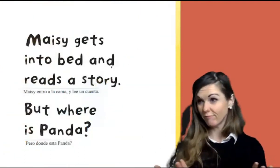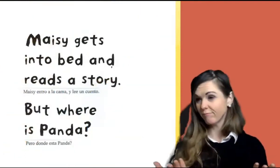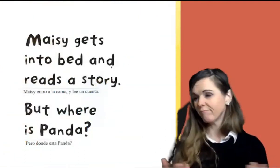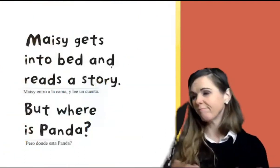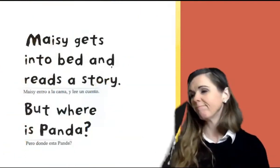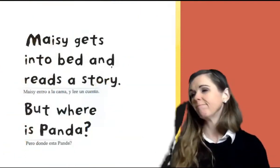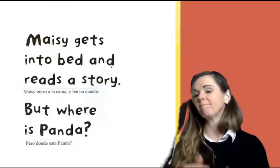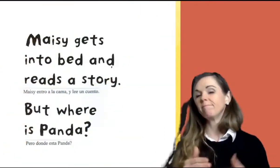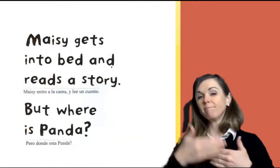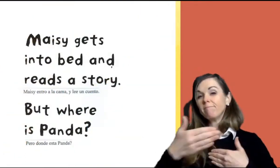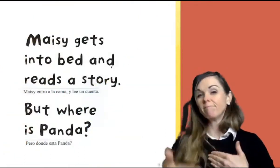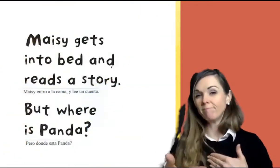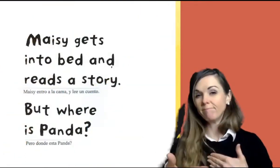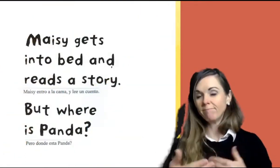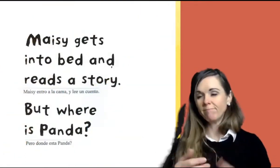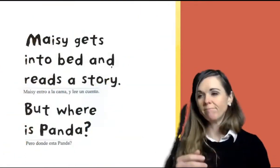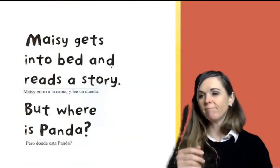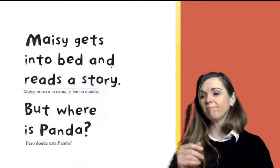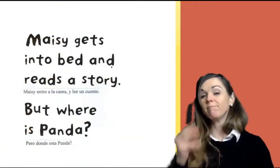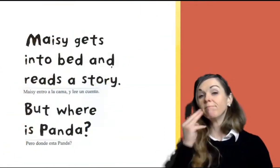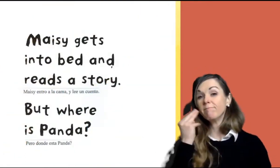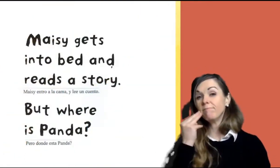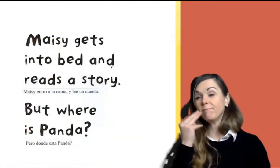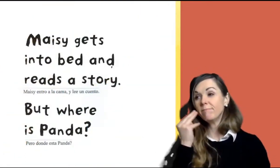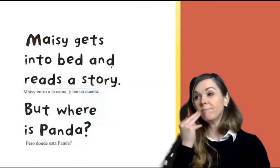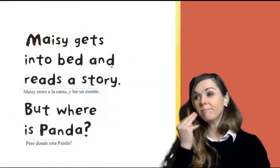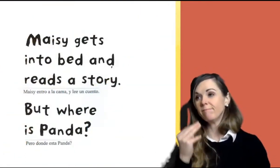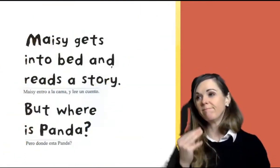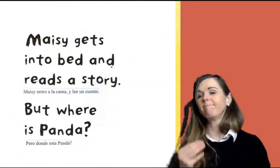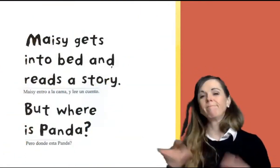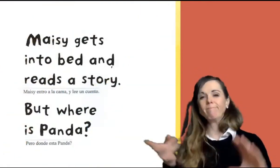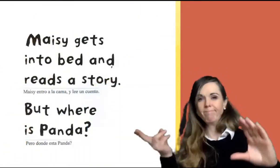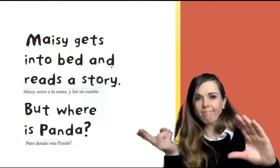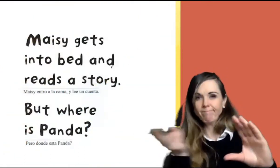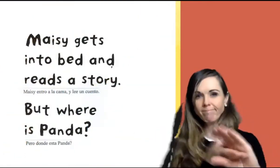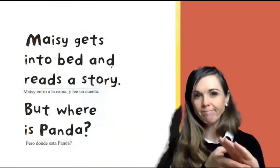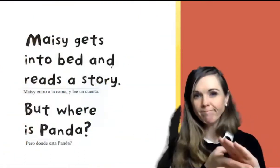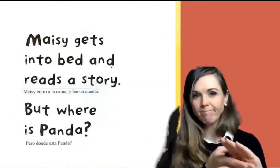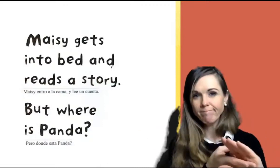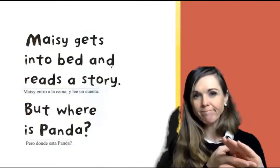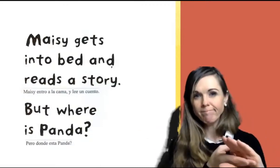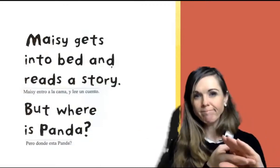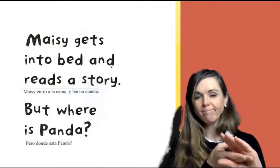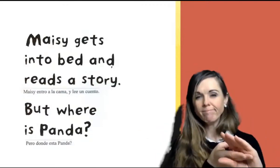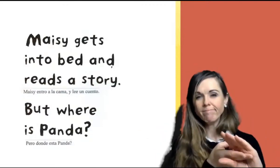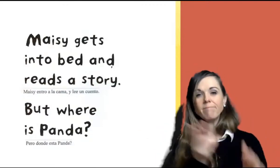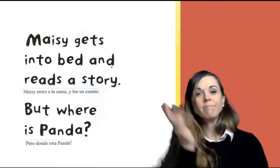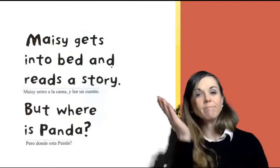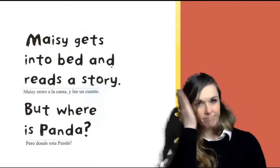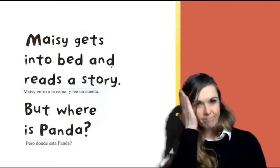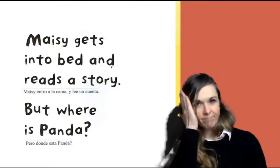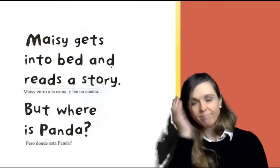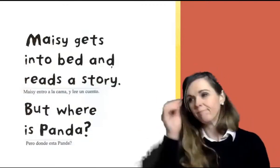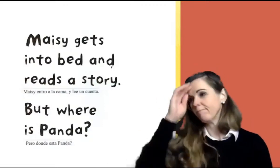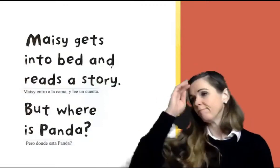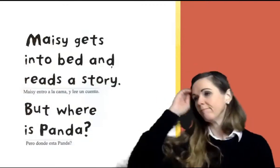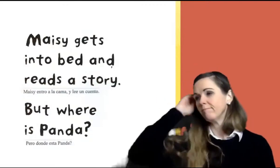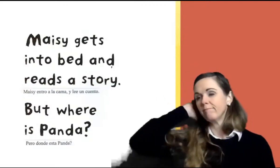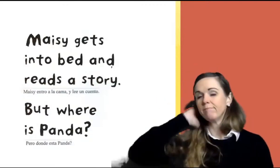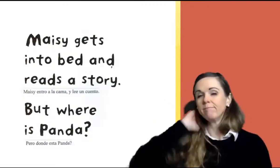And then what? What's next? Maisy gets into bed.